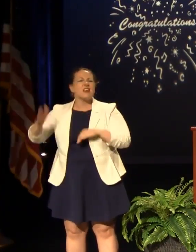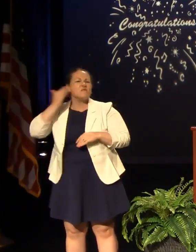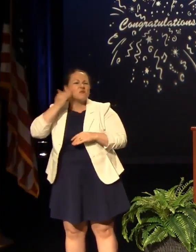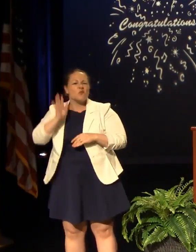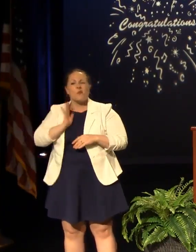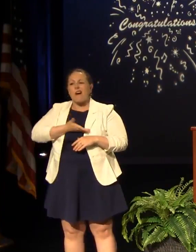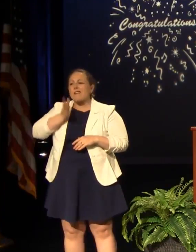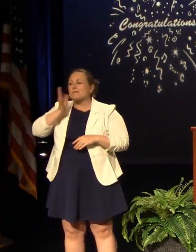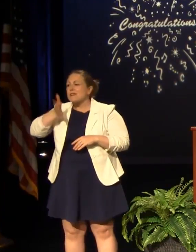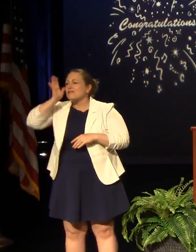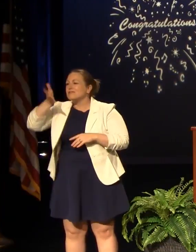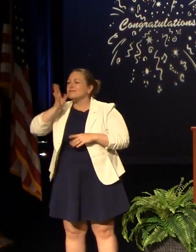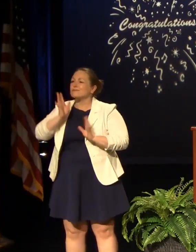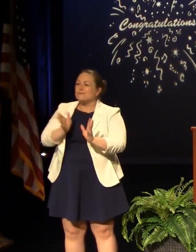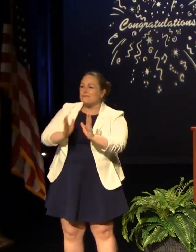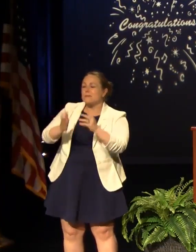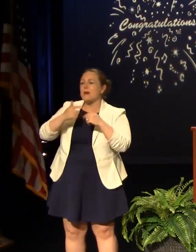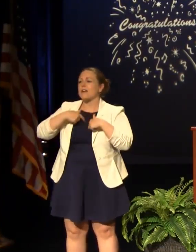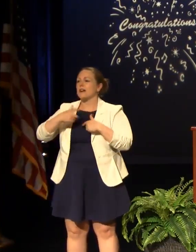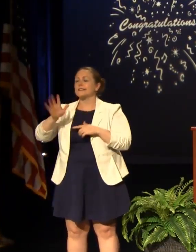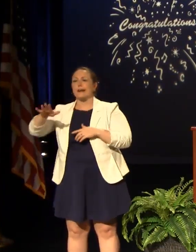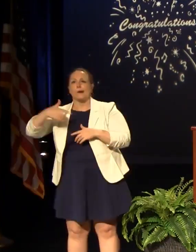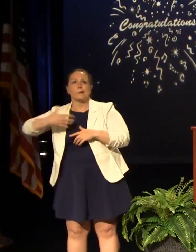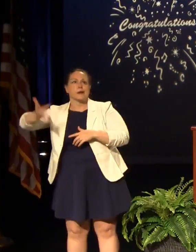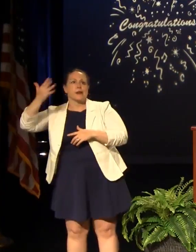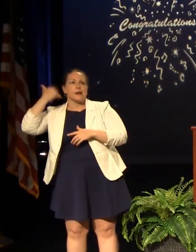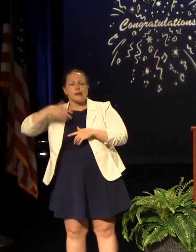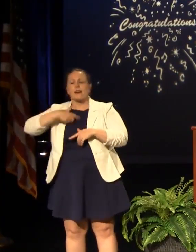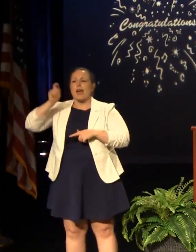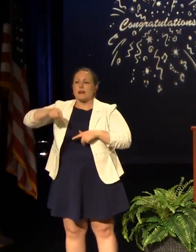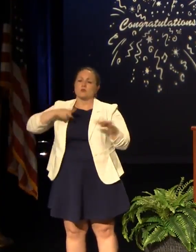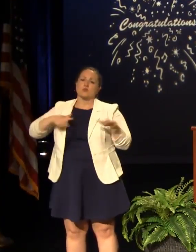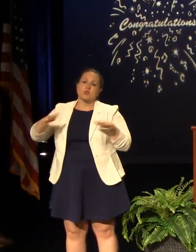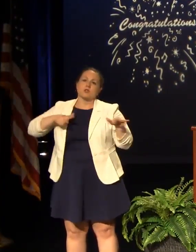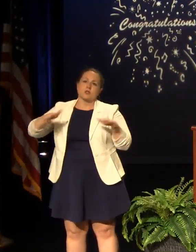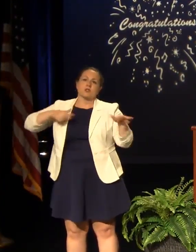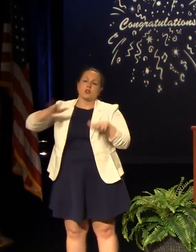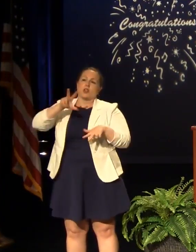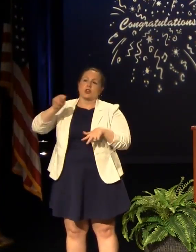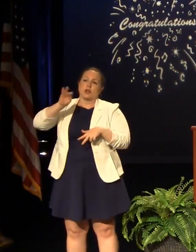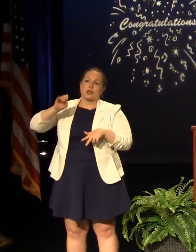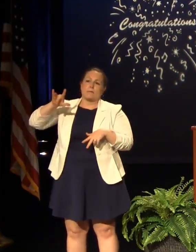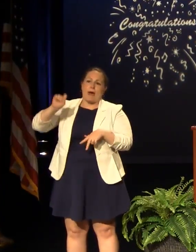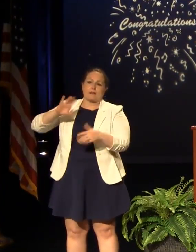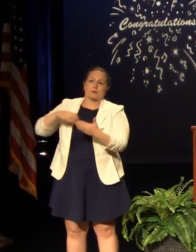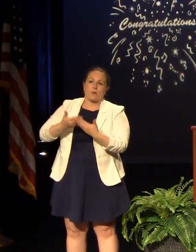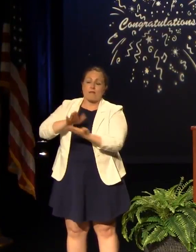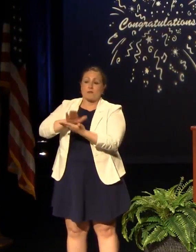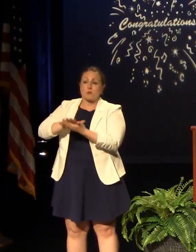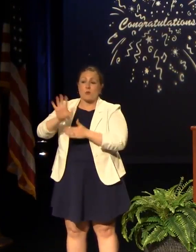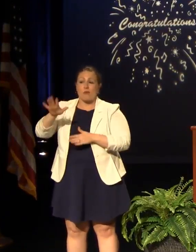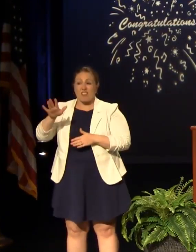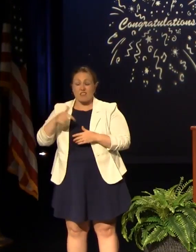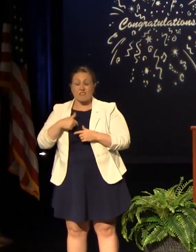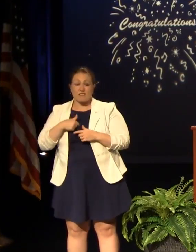get to school, we have our own story to tell. You know, we were the class with the longest senior skip day.